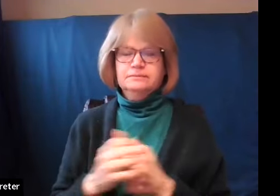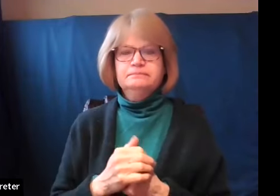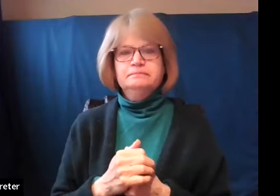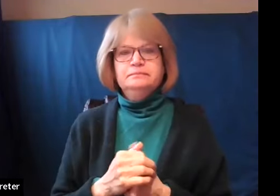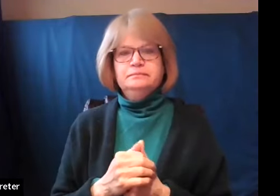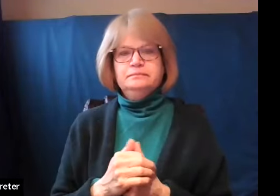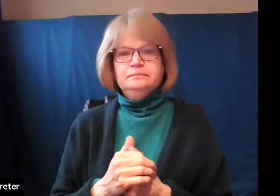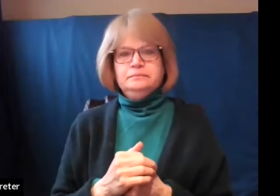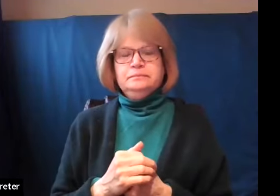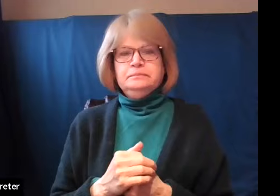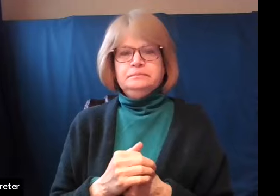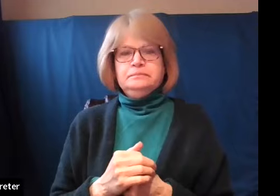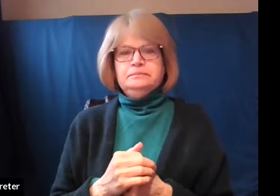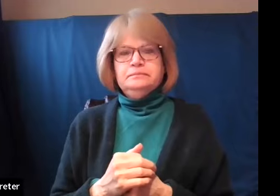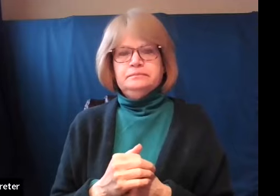political complacency.